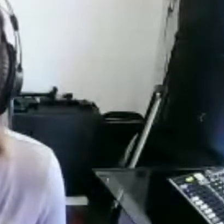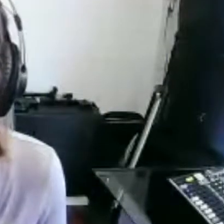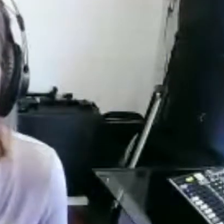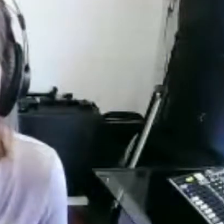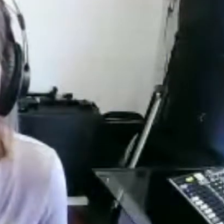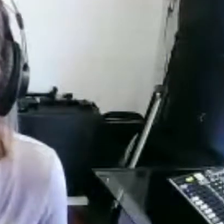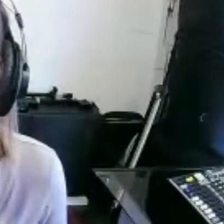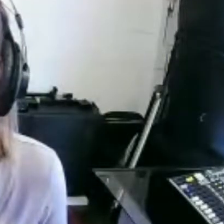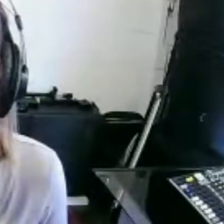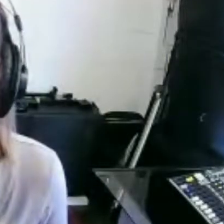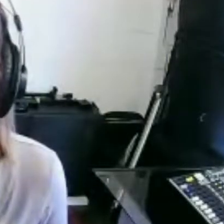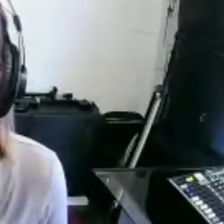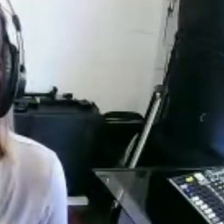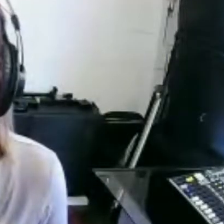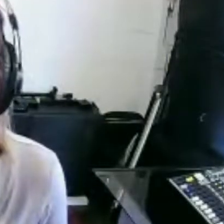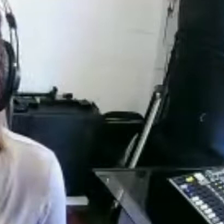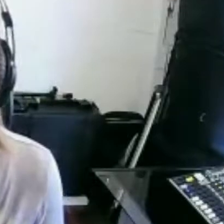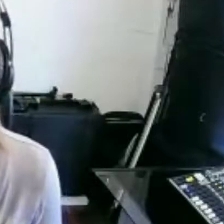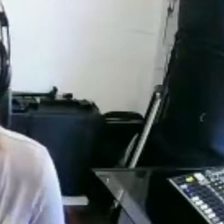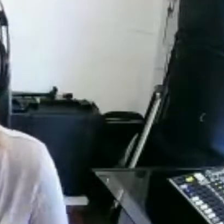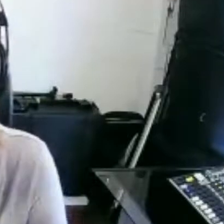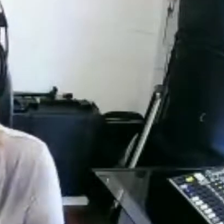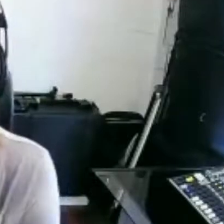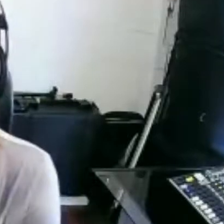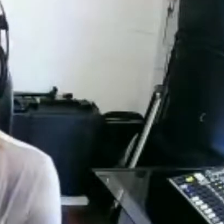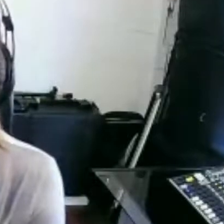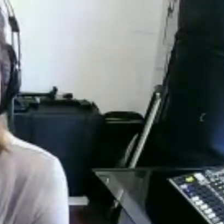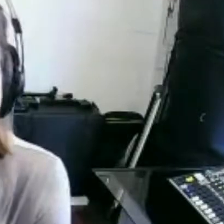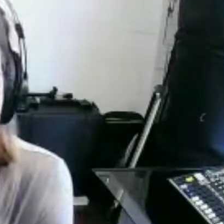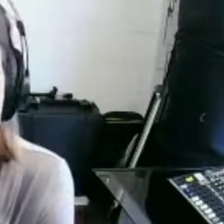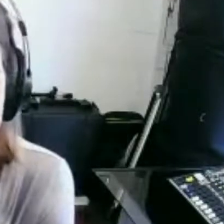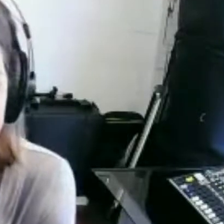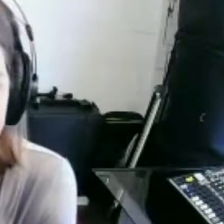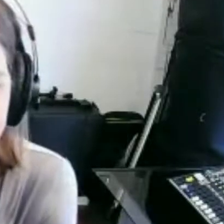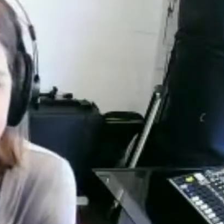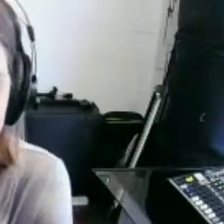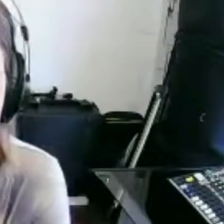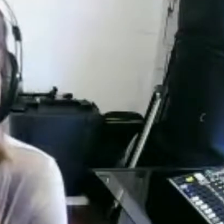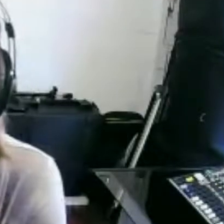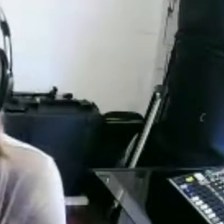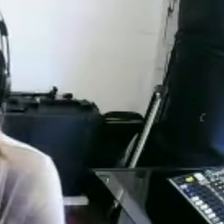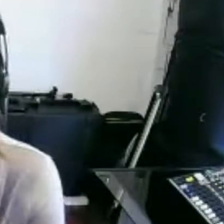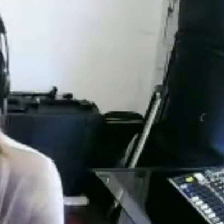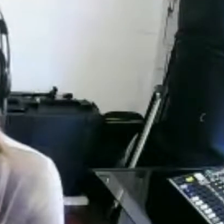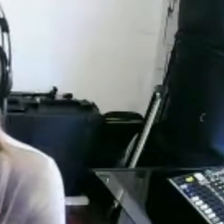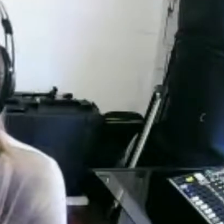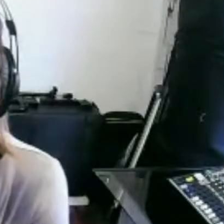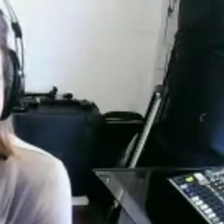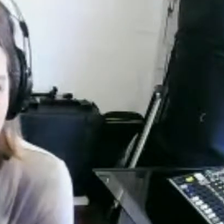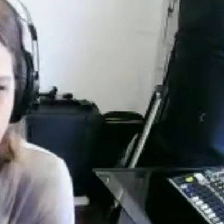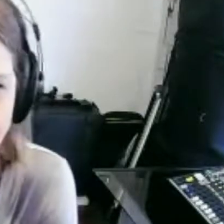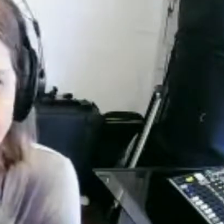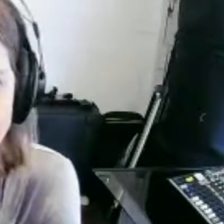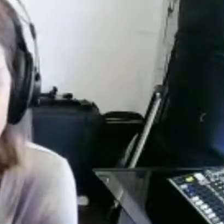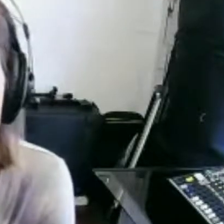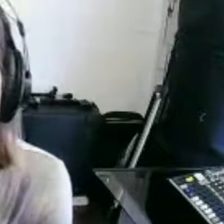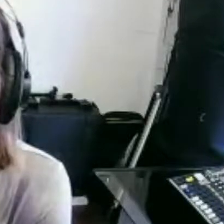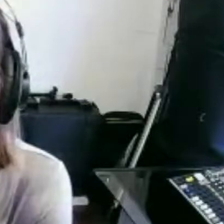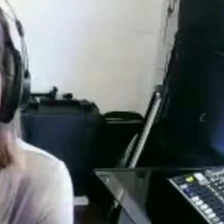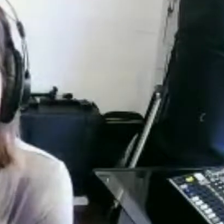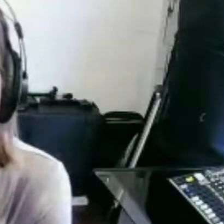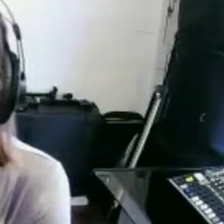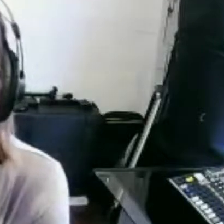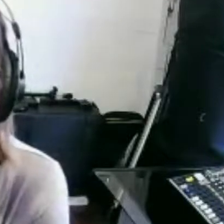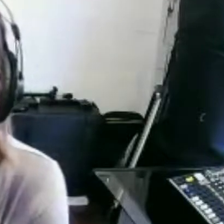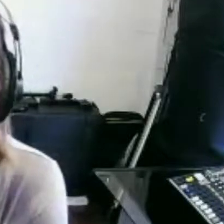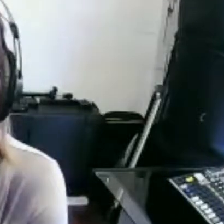Hello, hello, hello. I am just having so much fun. This is show 3 since my very short maternity leave, and